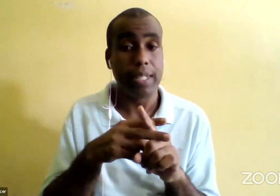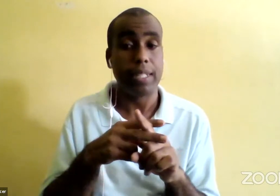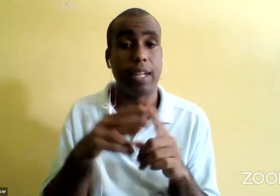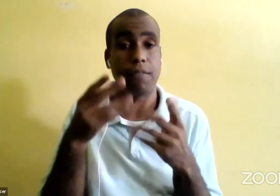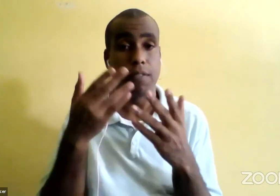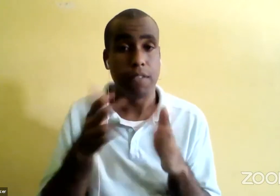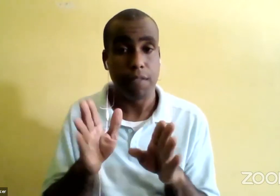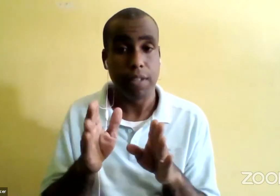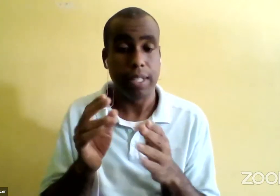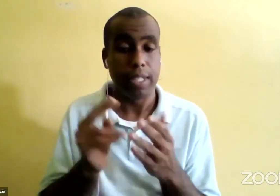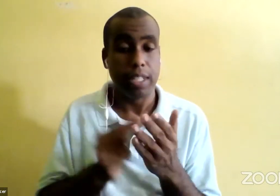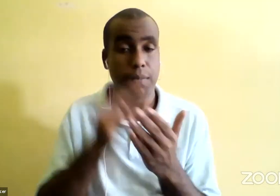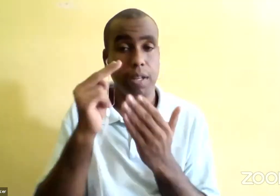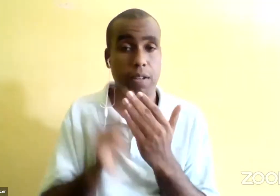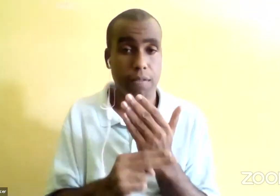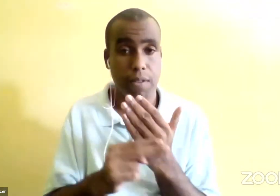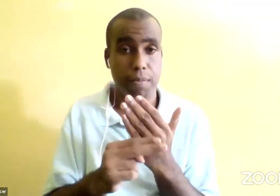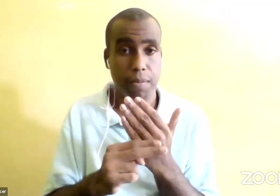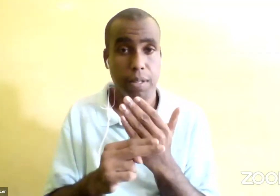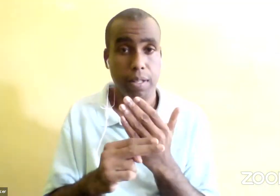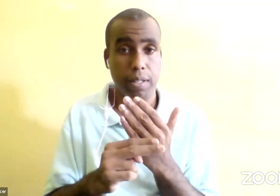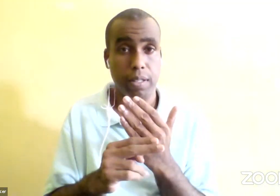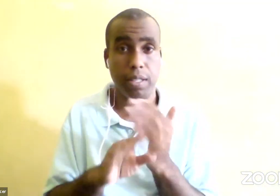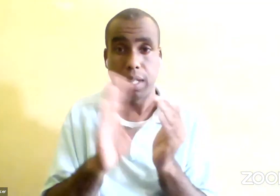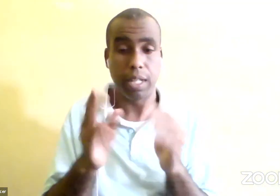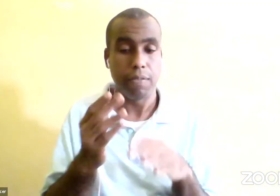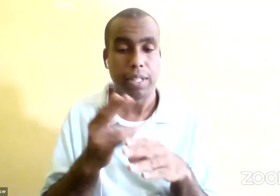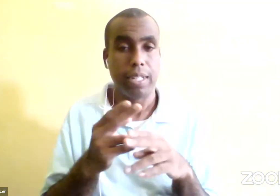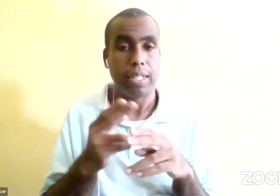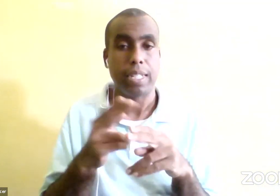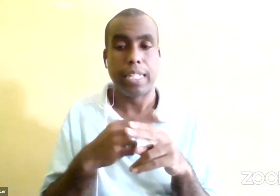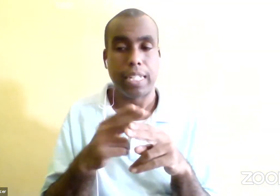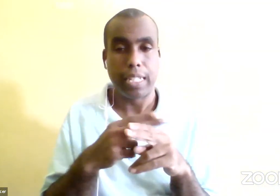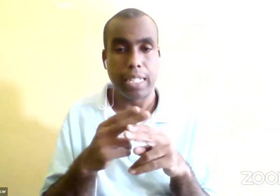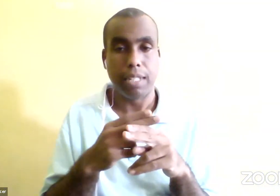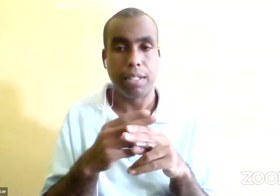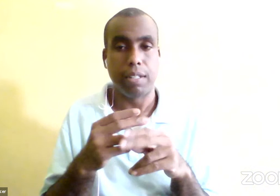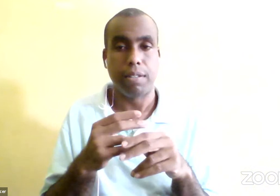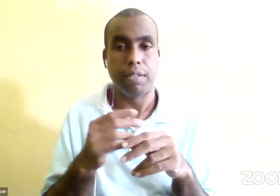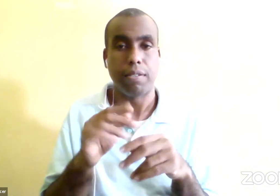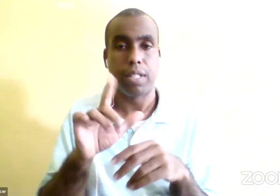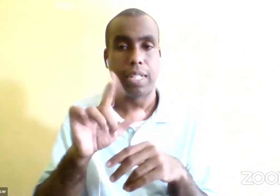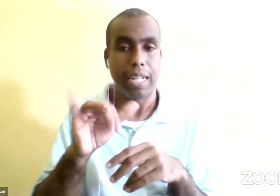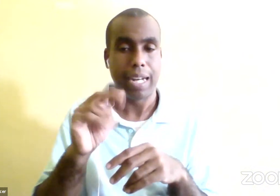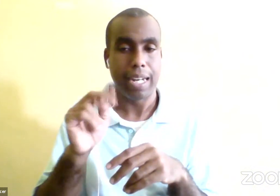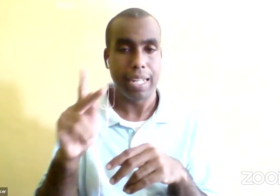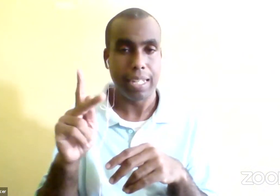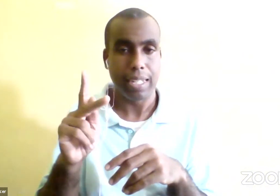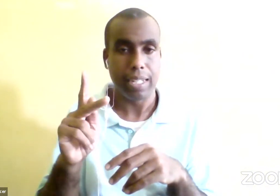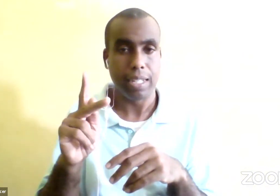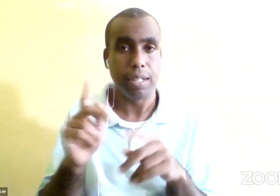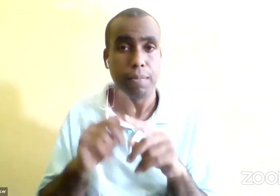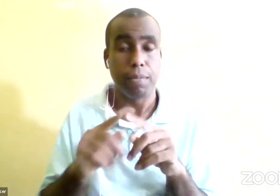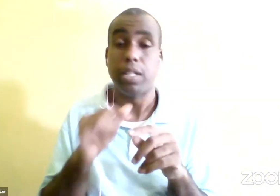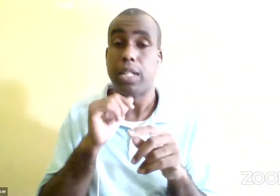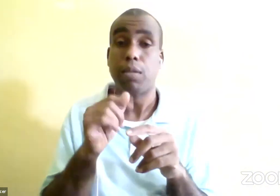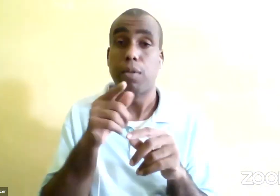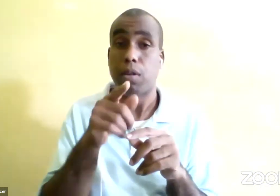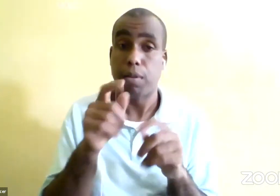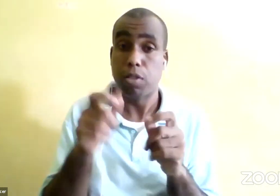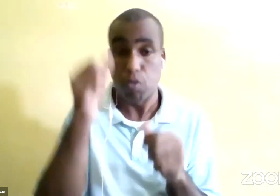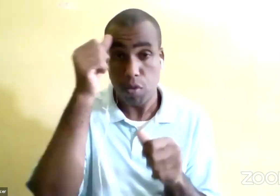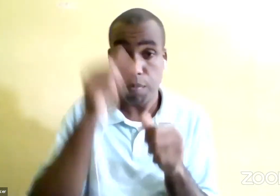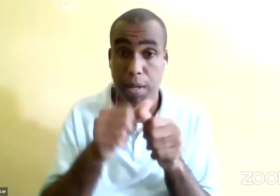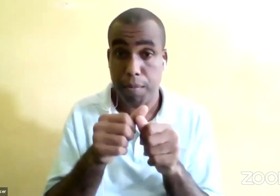So I haven't shared the link, but basically no, guys, it's not for you to send an application until you get a